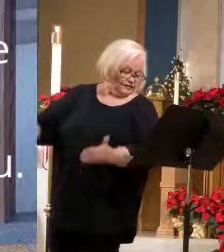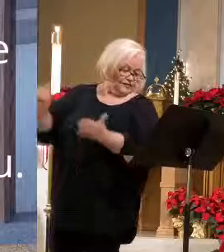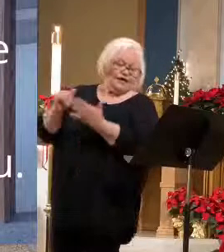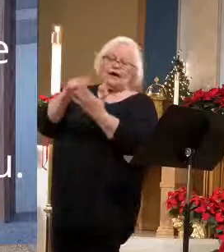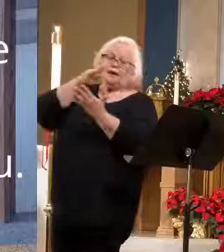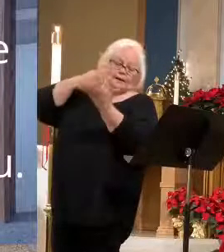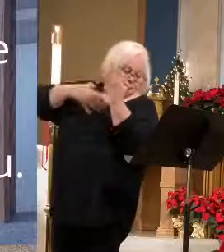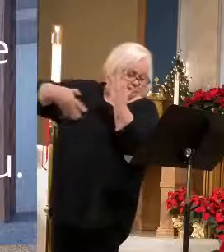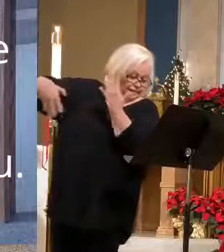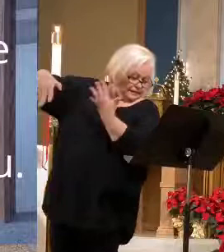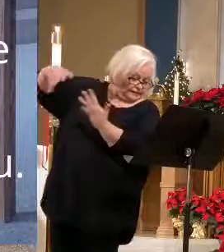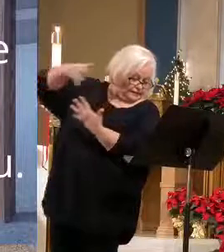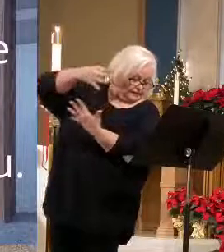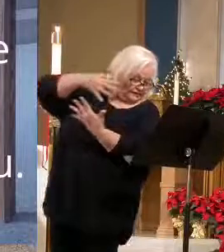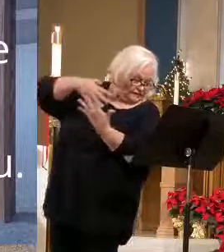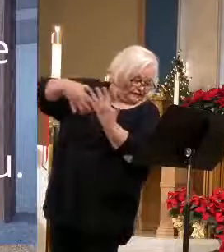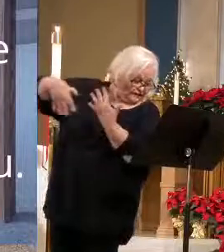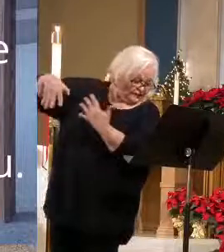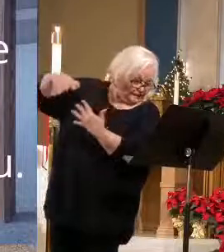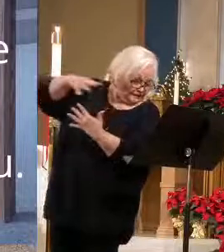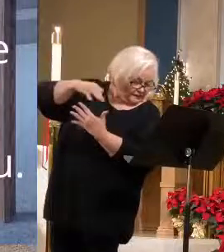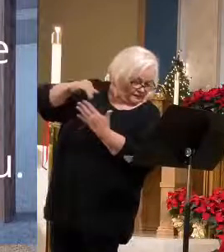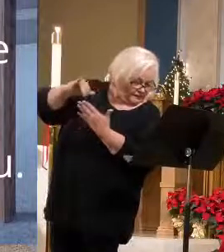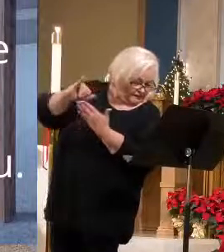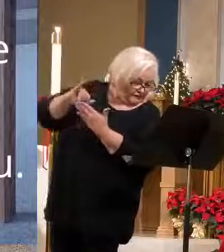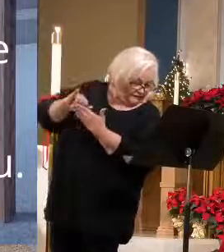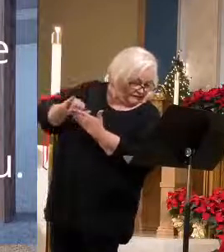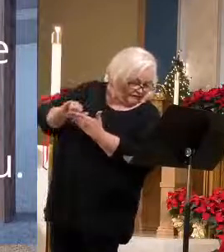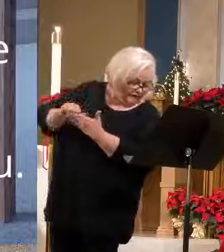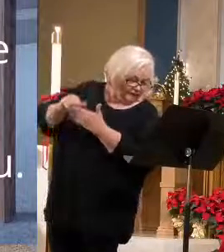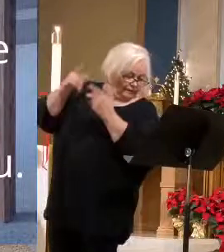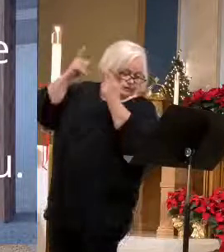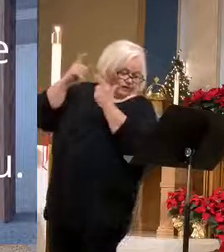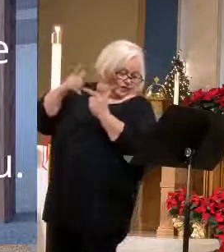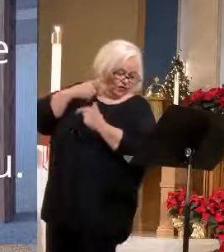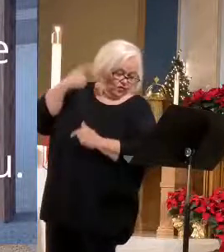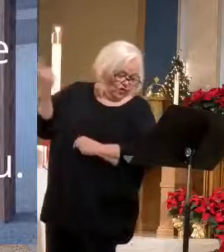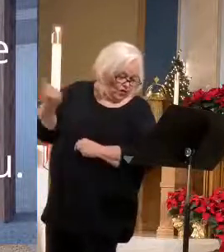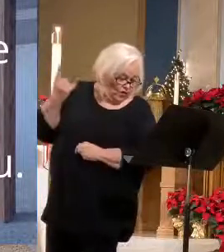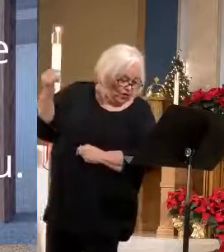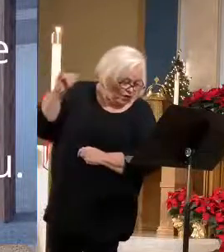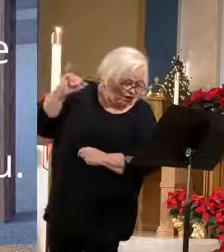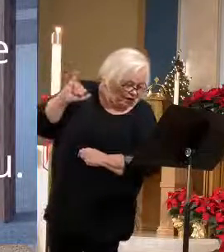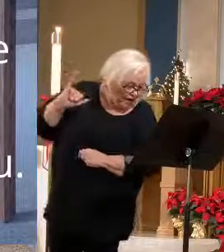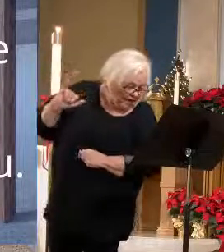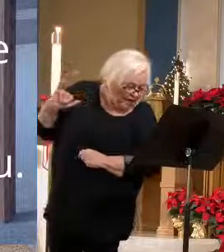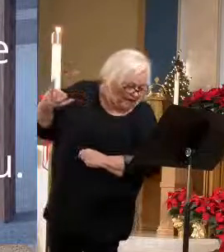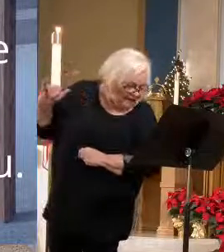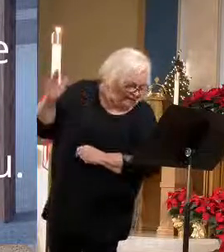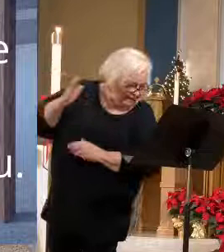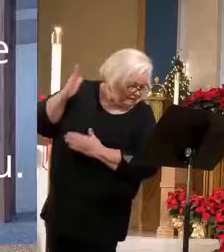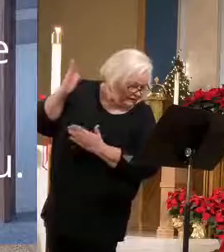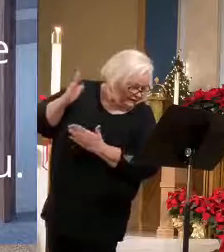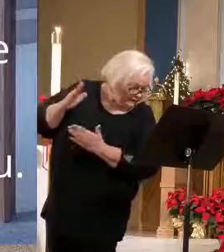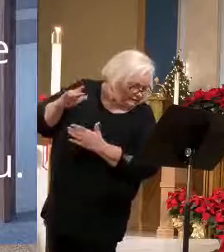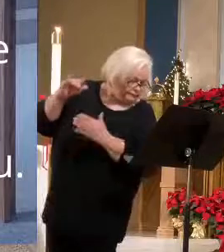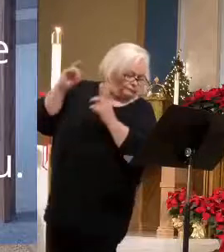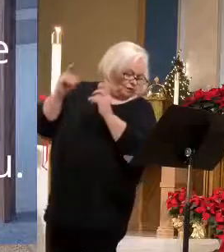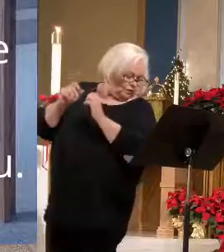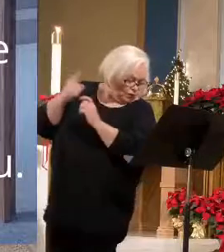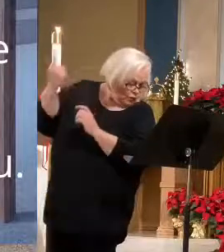incense owns a deity nigh. Prayer and